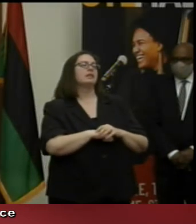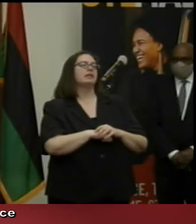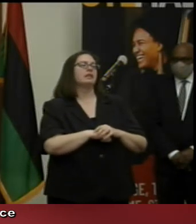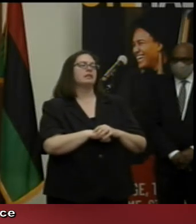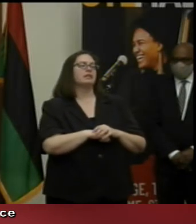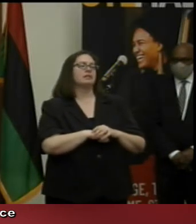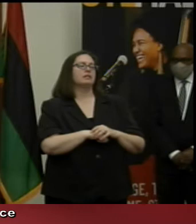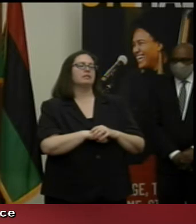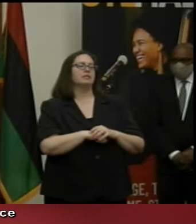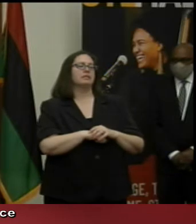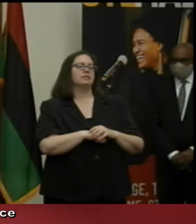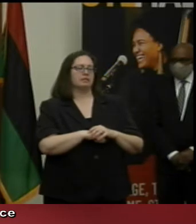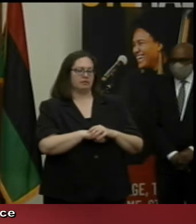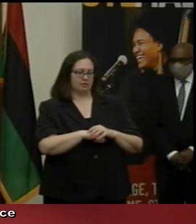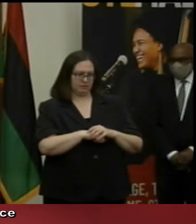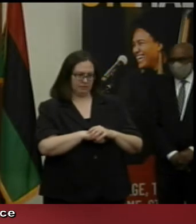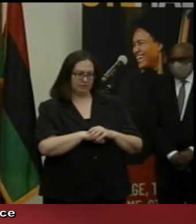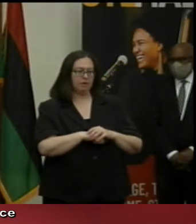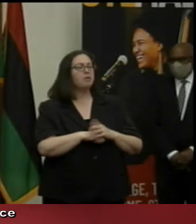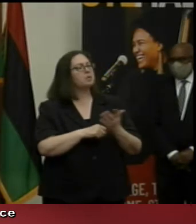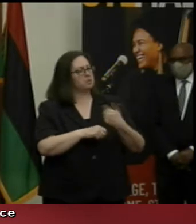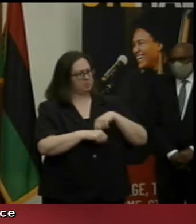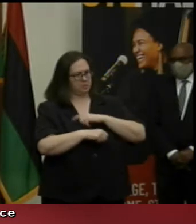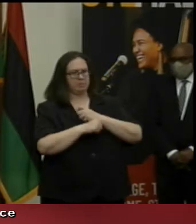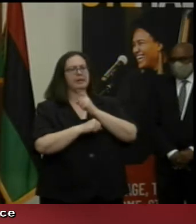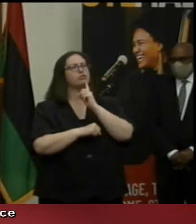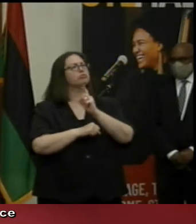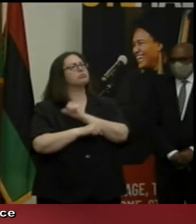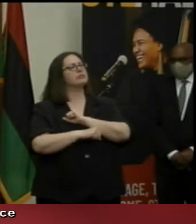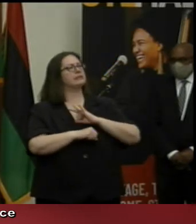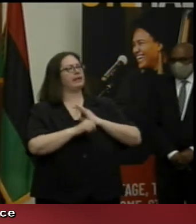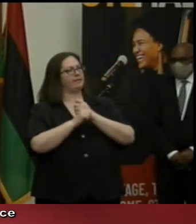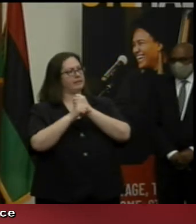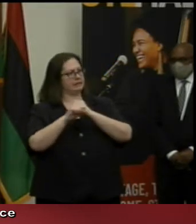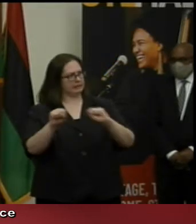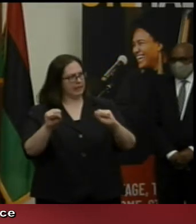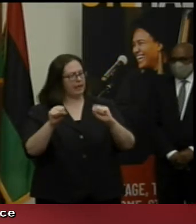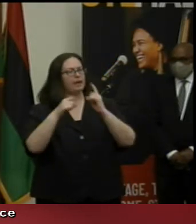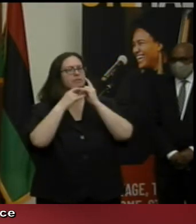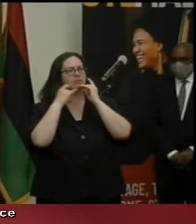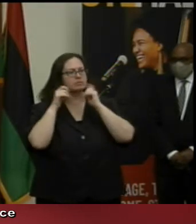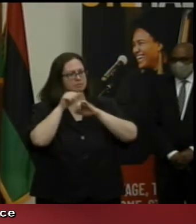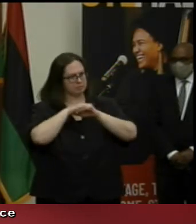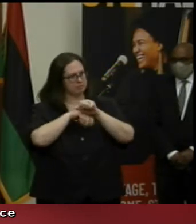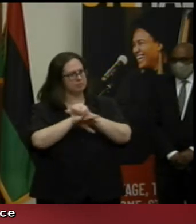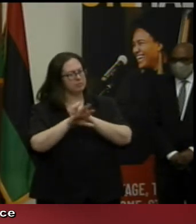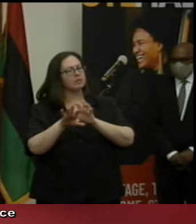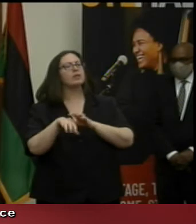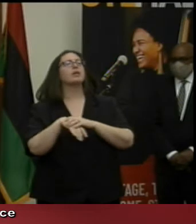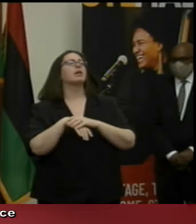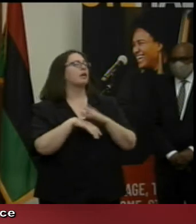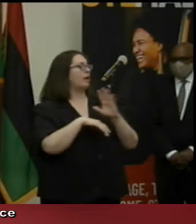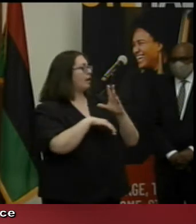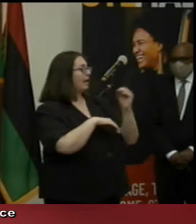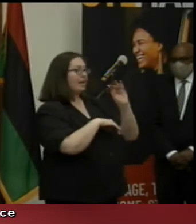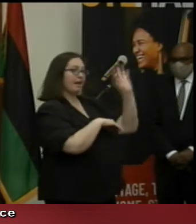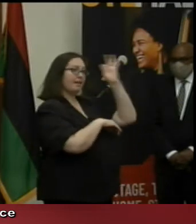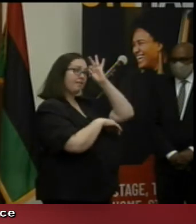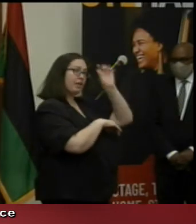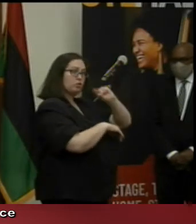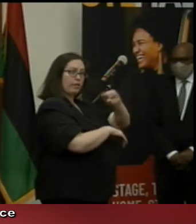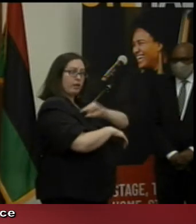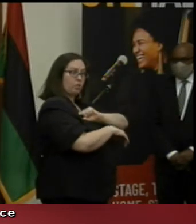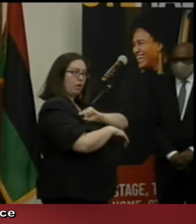In addition to making sure our staff are protected, we're also working closely with federally qualified health centers who have really helped us